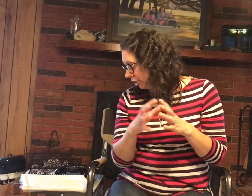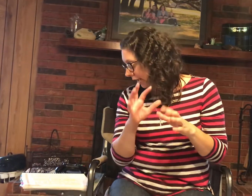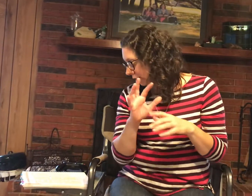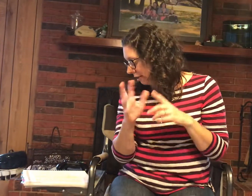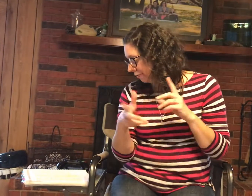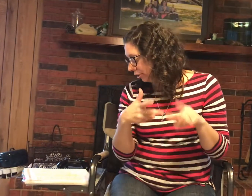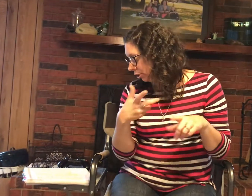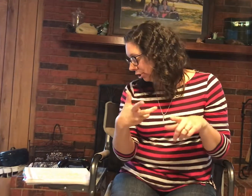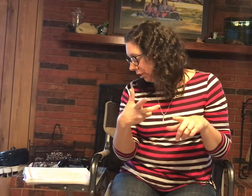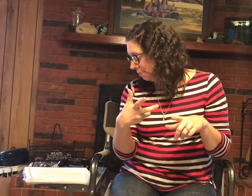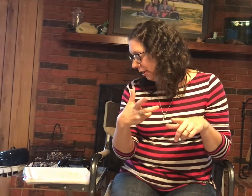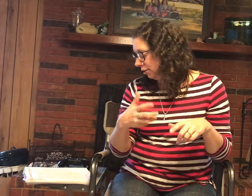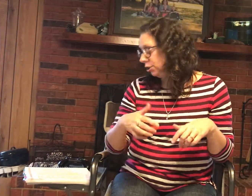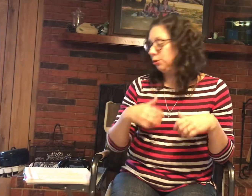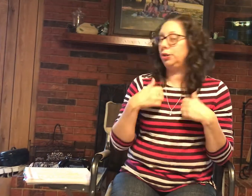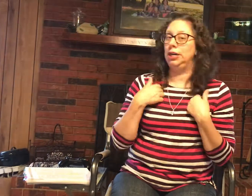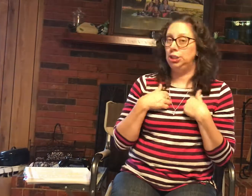change that first creeping to creature